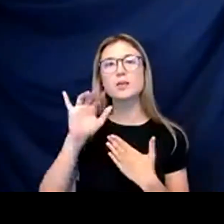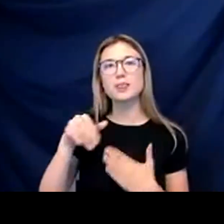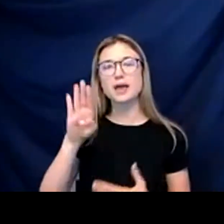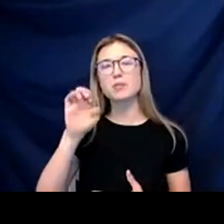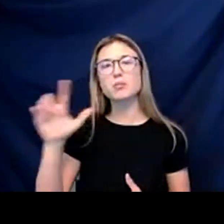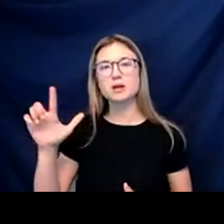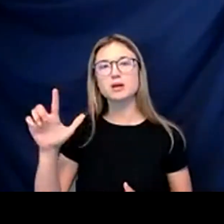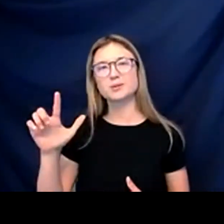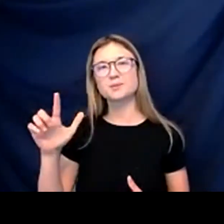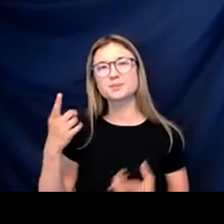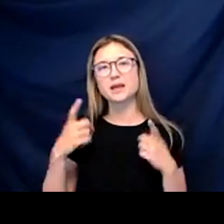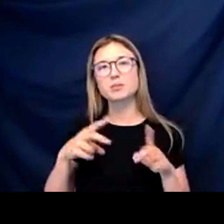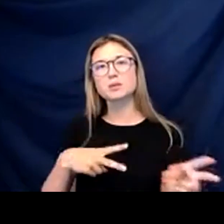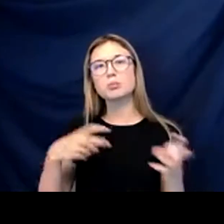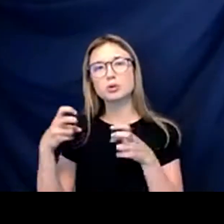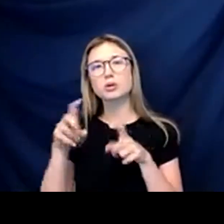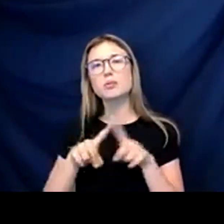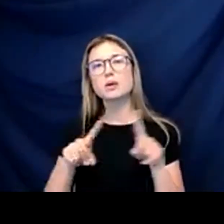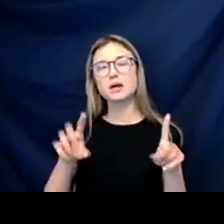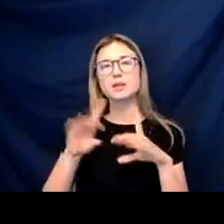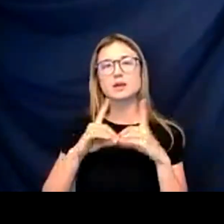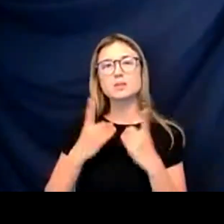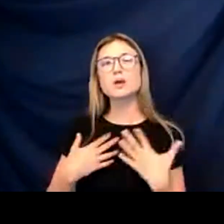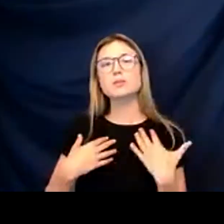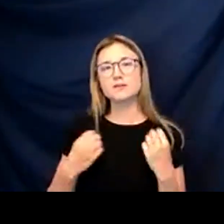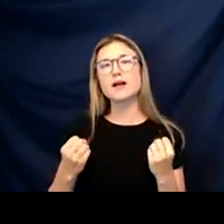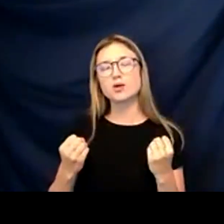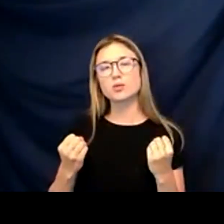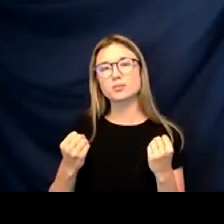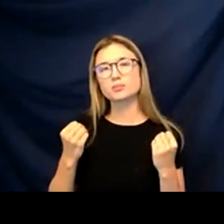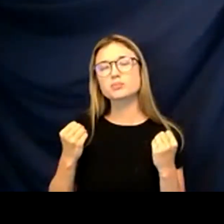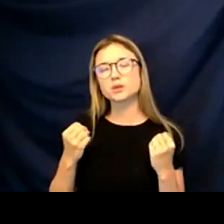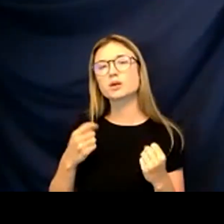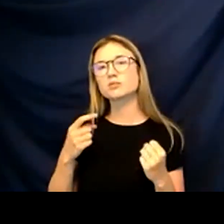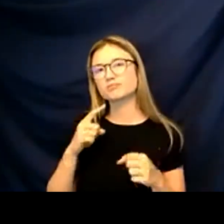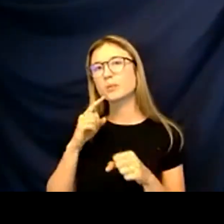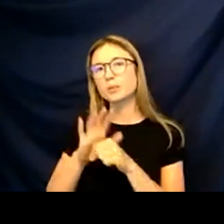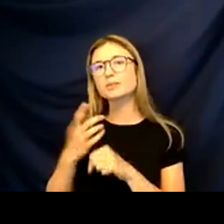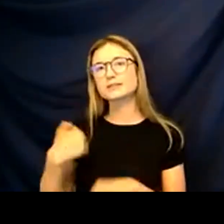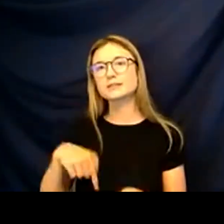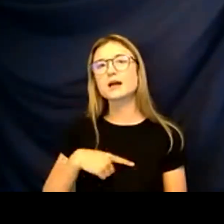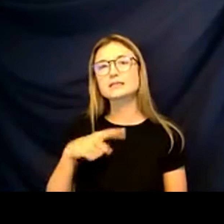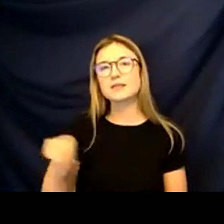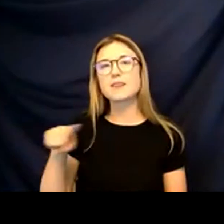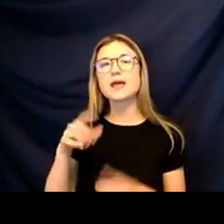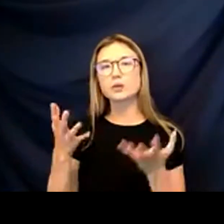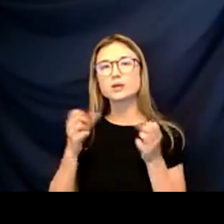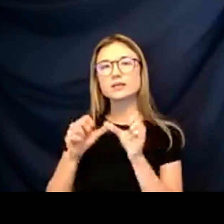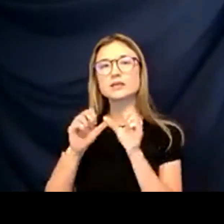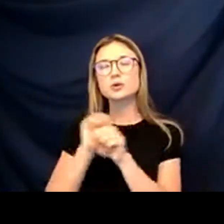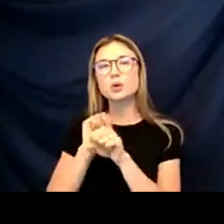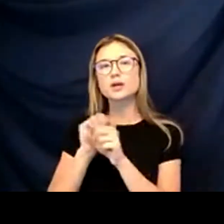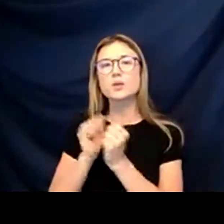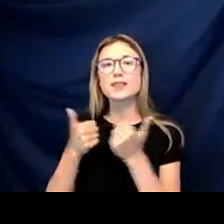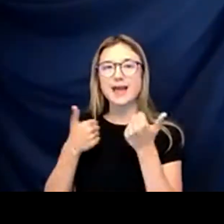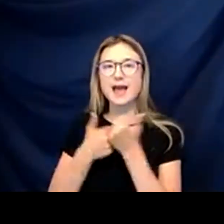pulled, but the Department of Health has assured us that they want to work with advocates and with the disability community to see